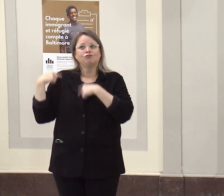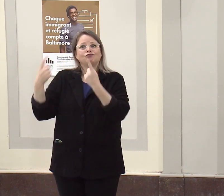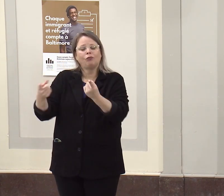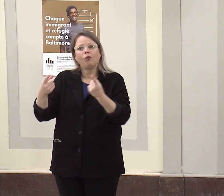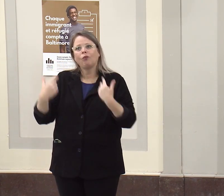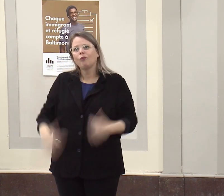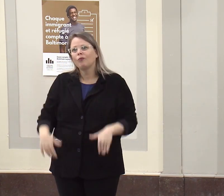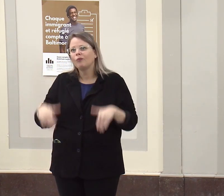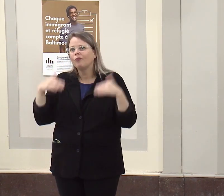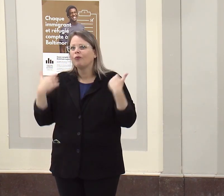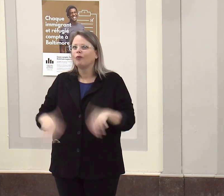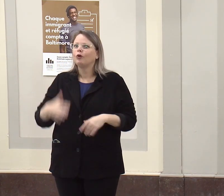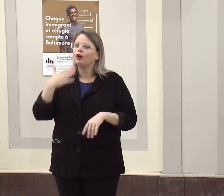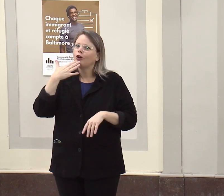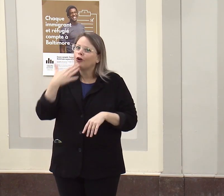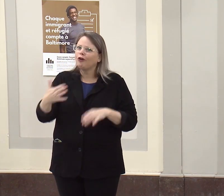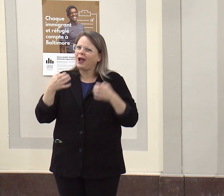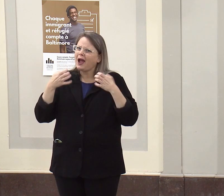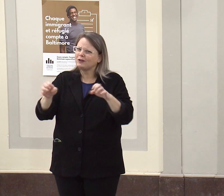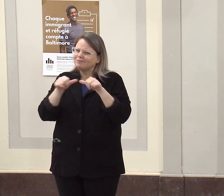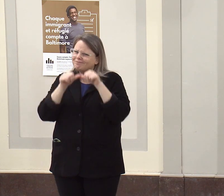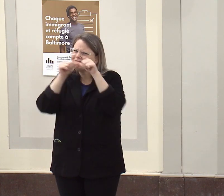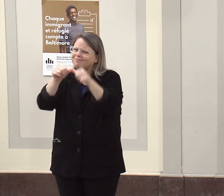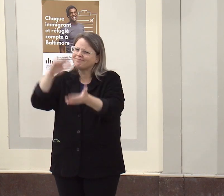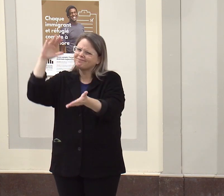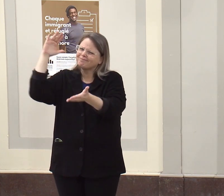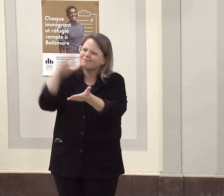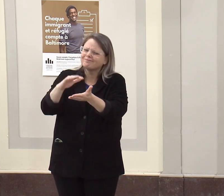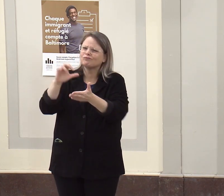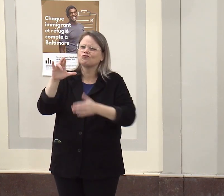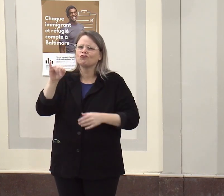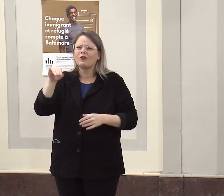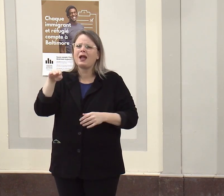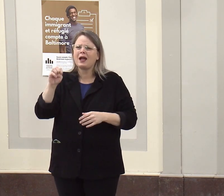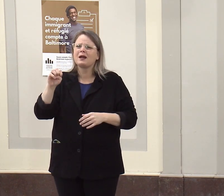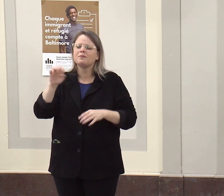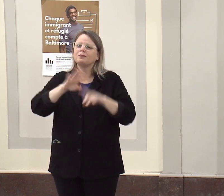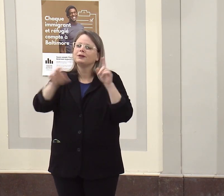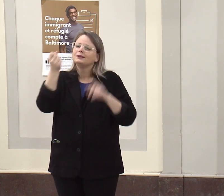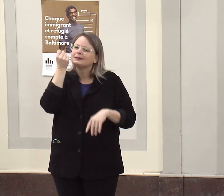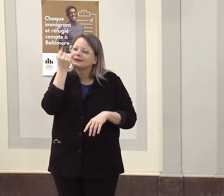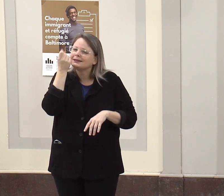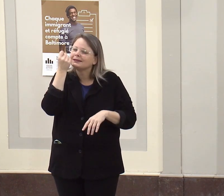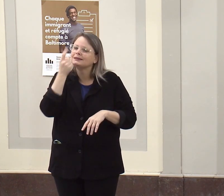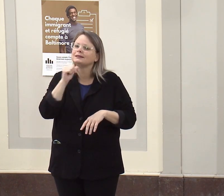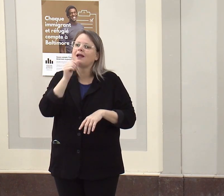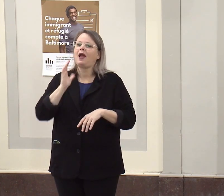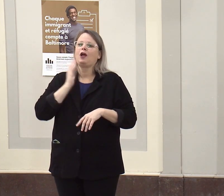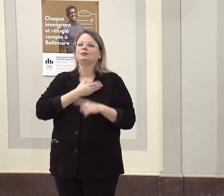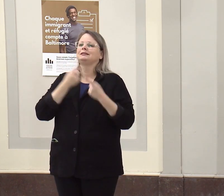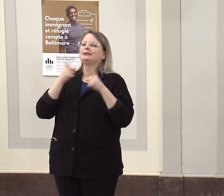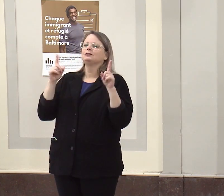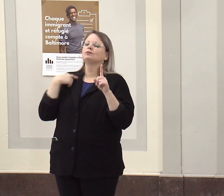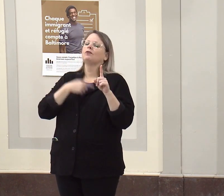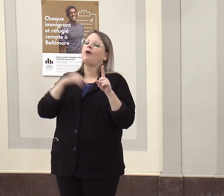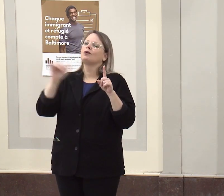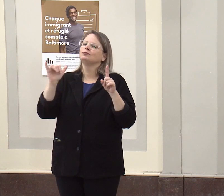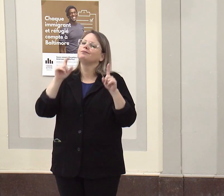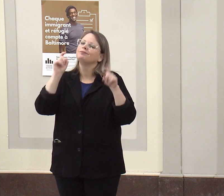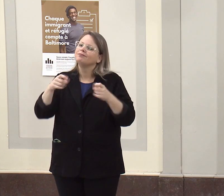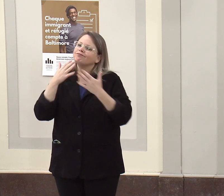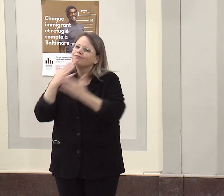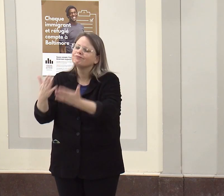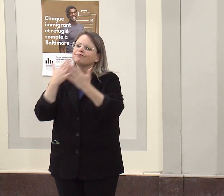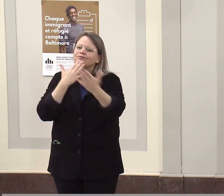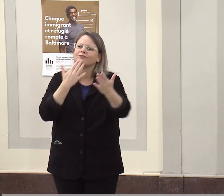reducing crime, this success is not ours alone. We want to thank our communities for their continuing to step up and come forward